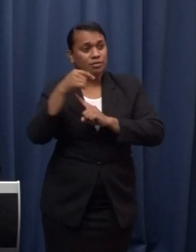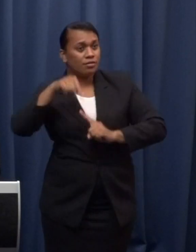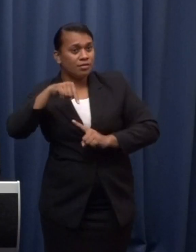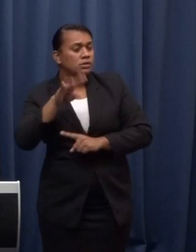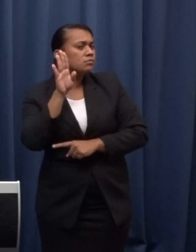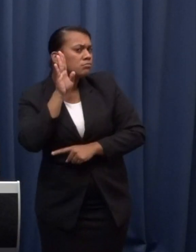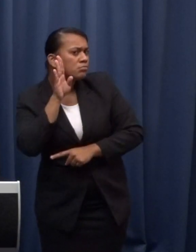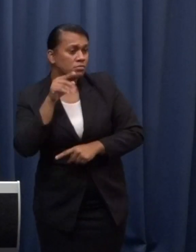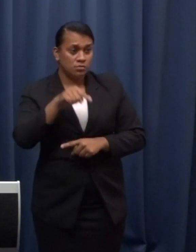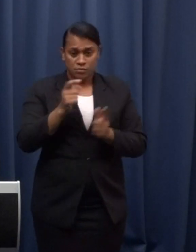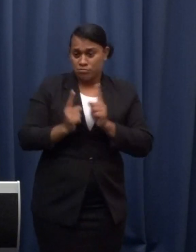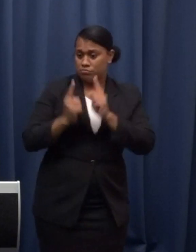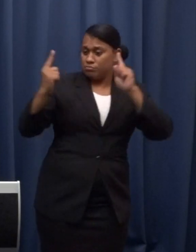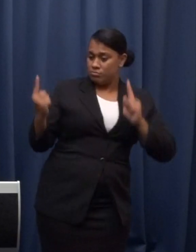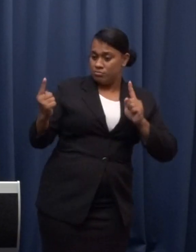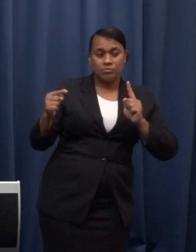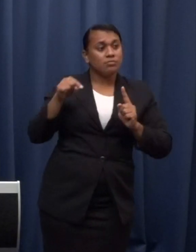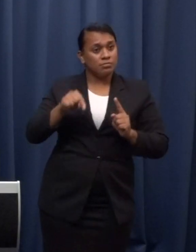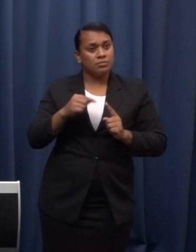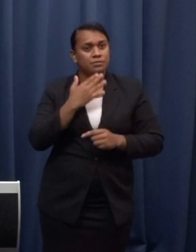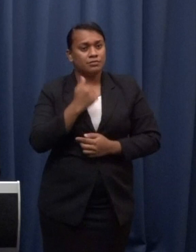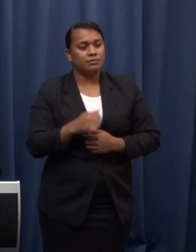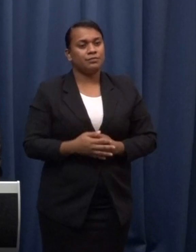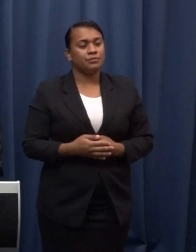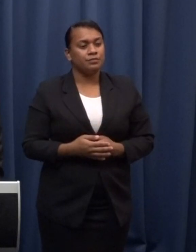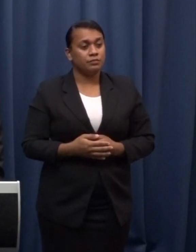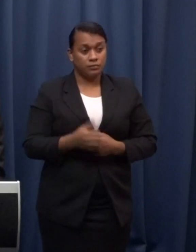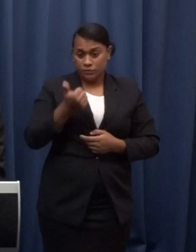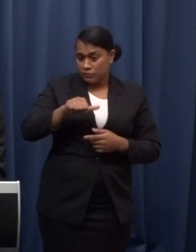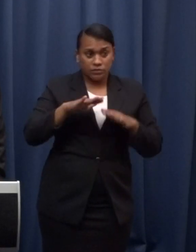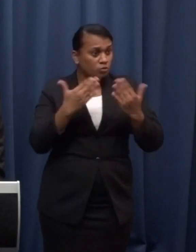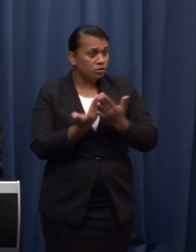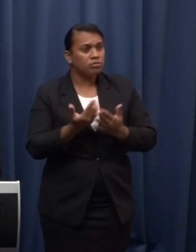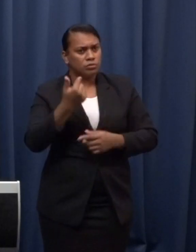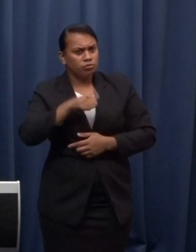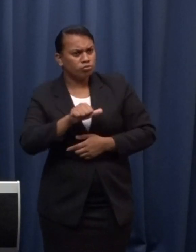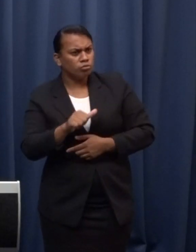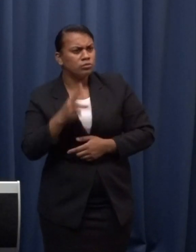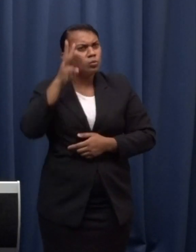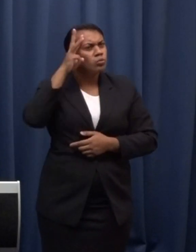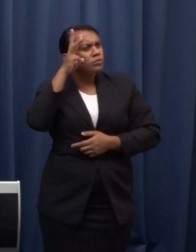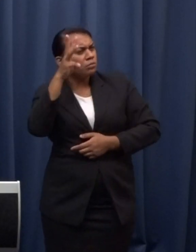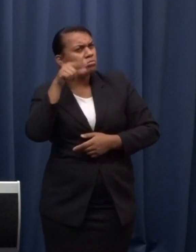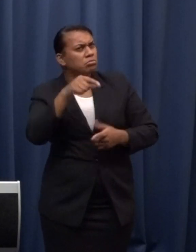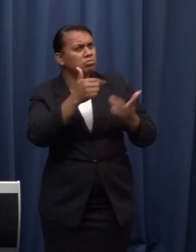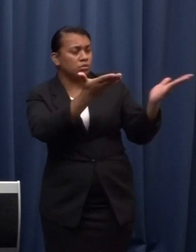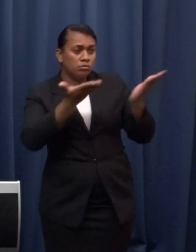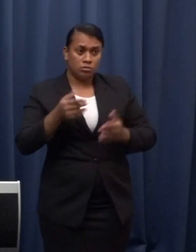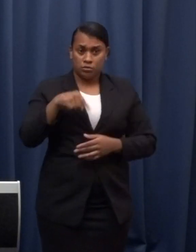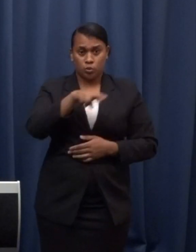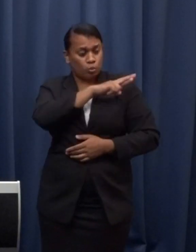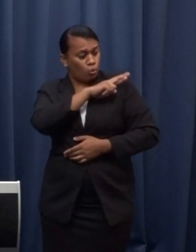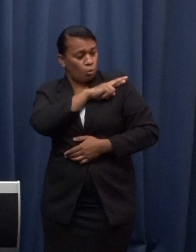social distancing. Together, let's use our God-given wisdom, act responsibly, and get